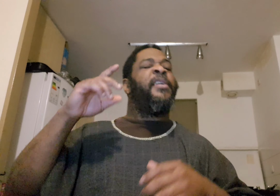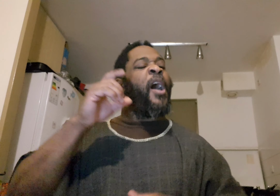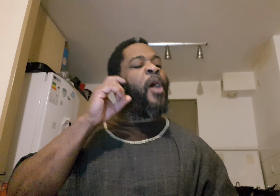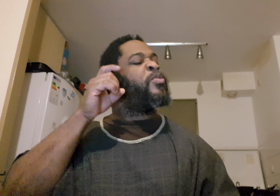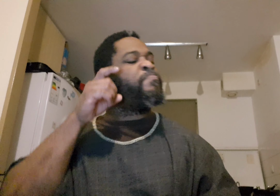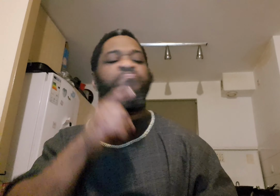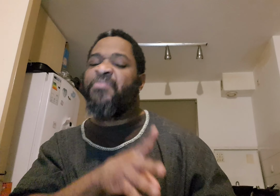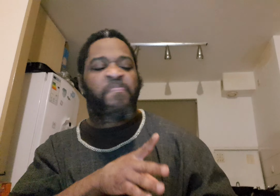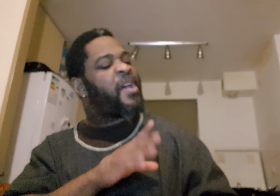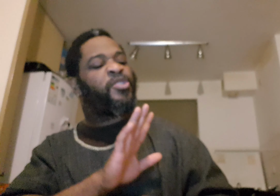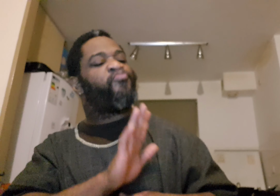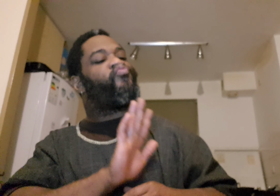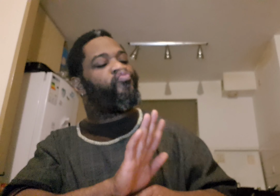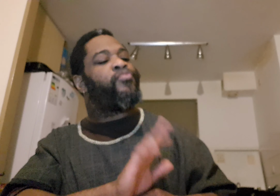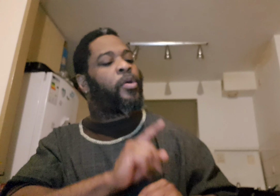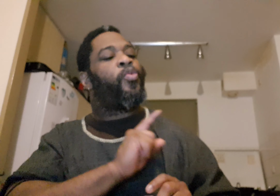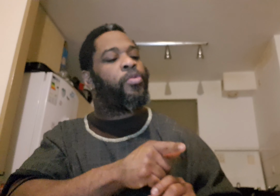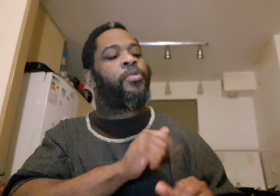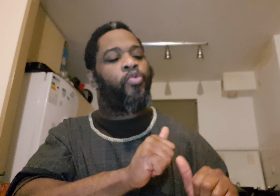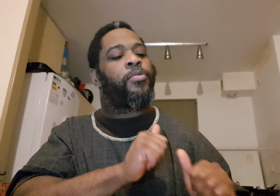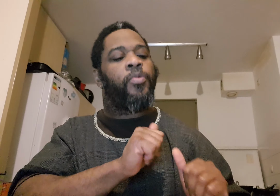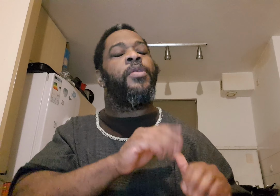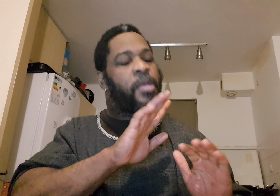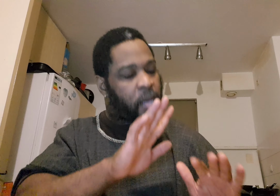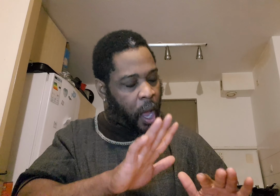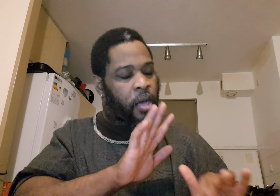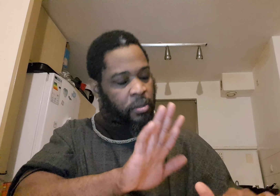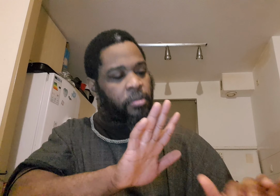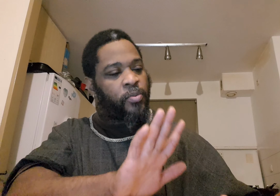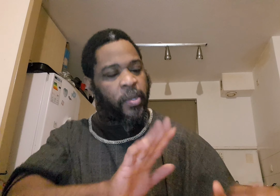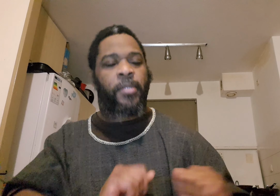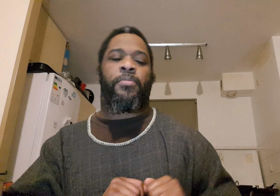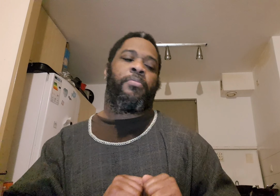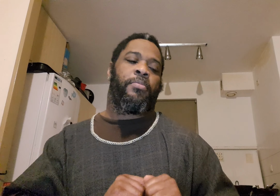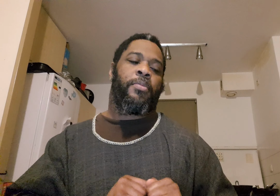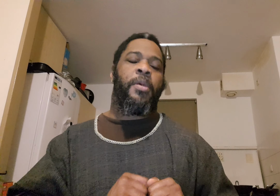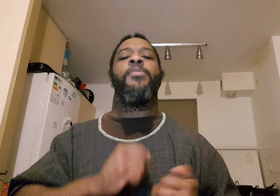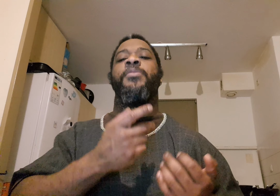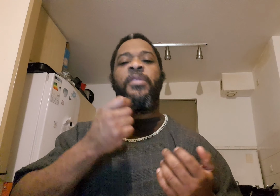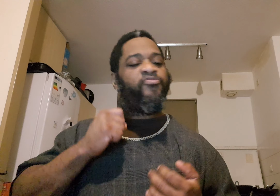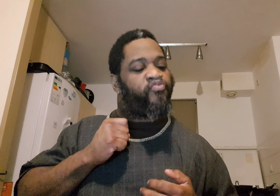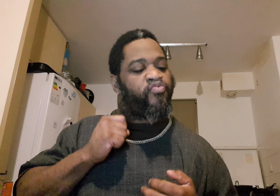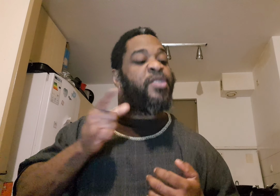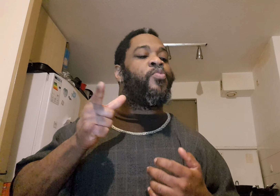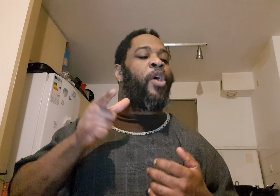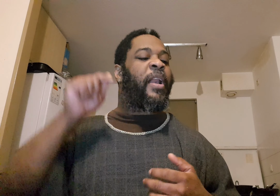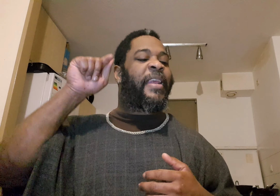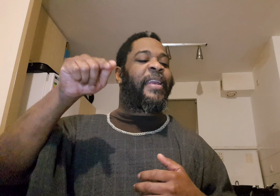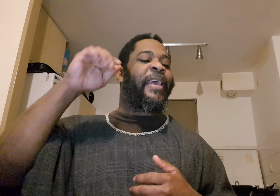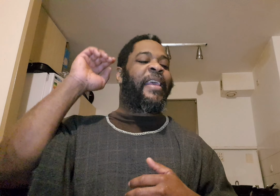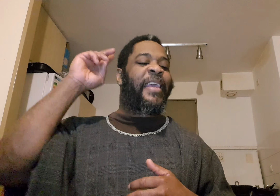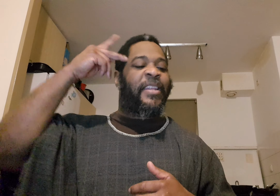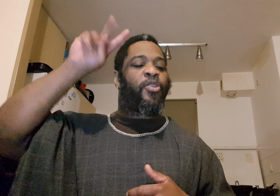Yeah, how the passion. Good. Yeah, we. The reward in the kingdom